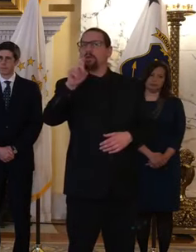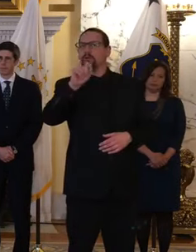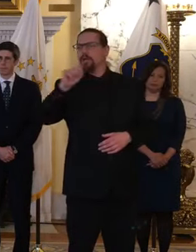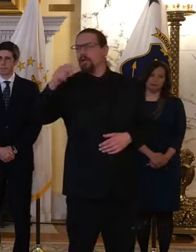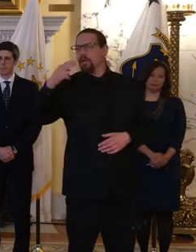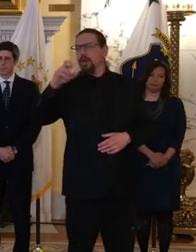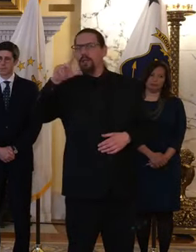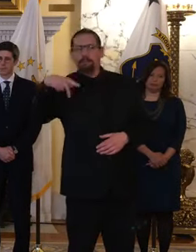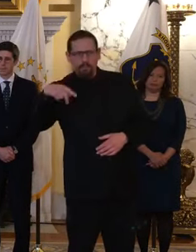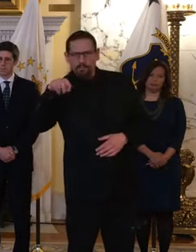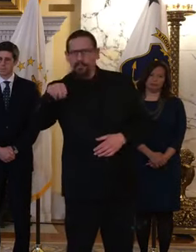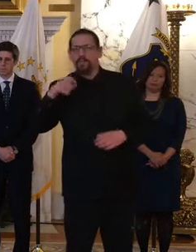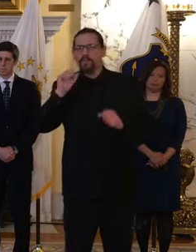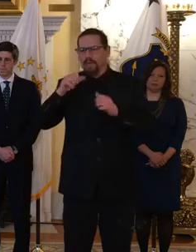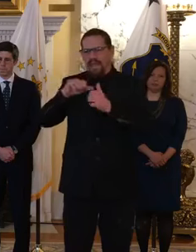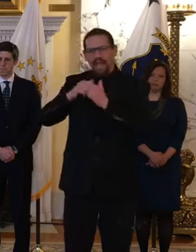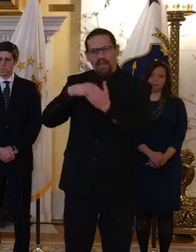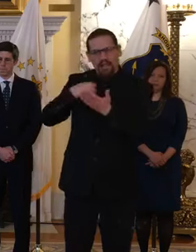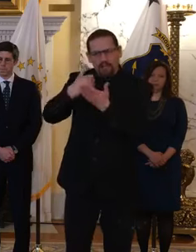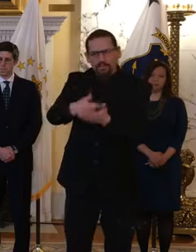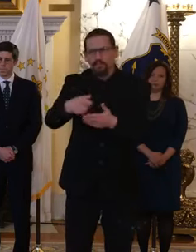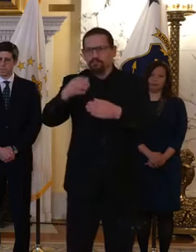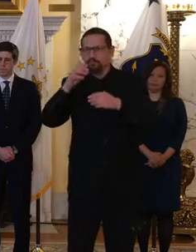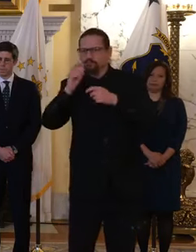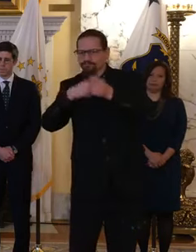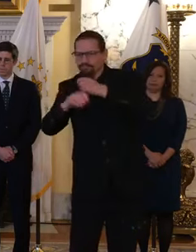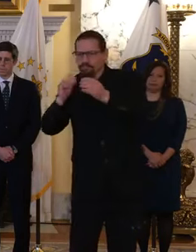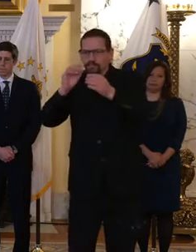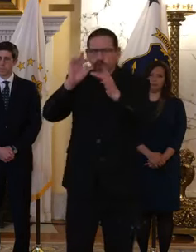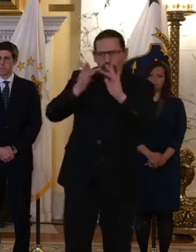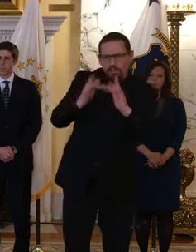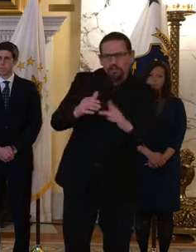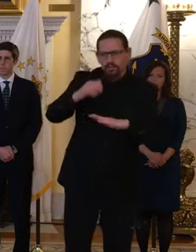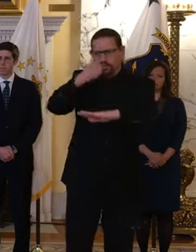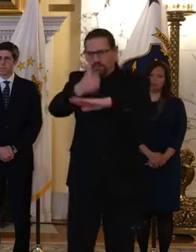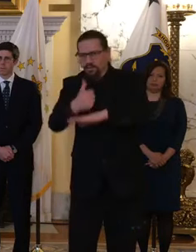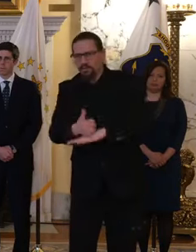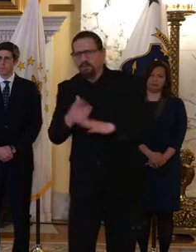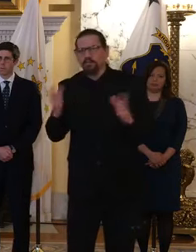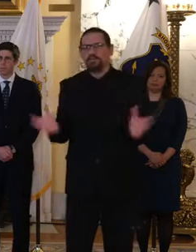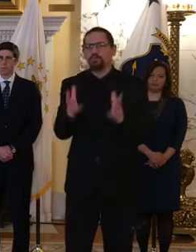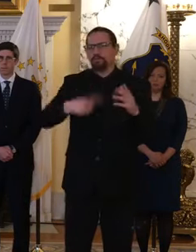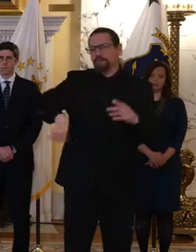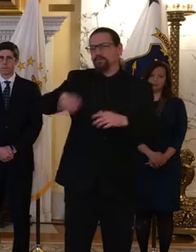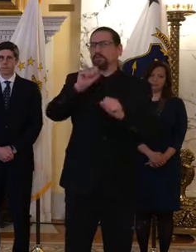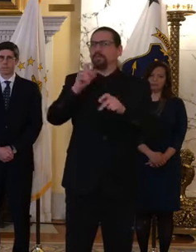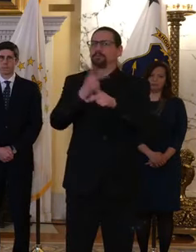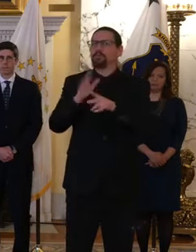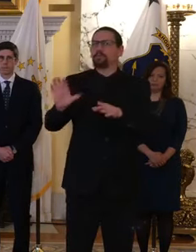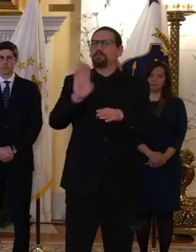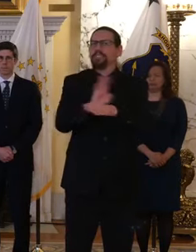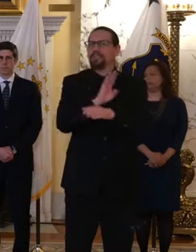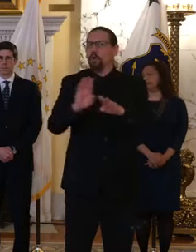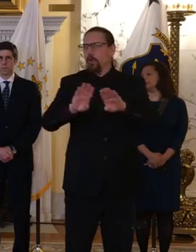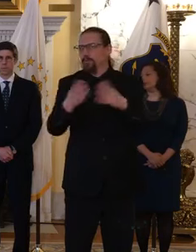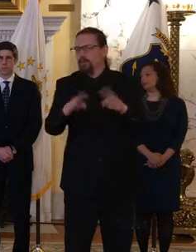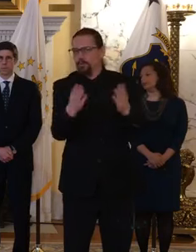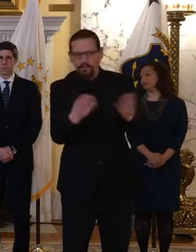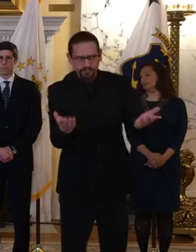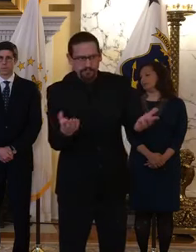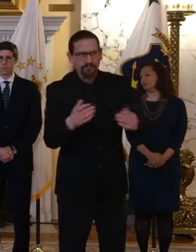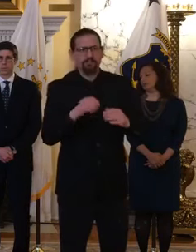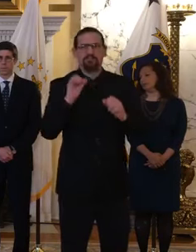running to sell online, to do their interactions virtually. If they want to be creative,